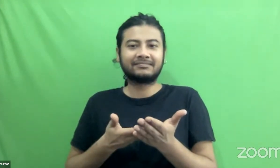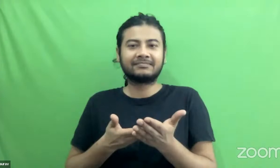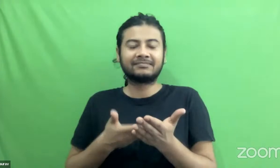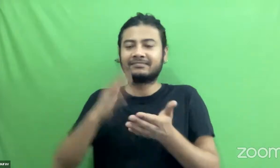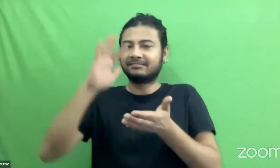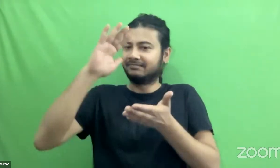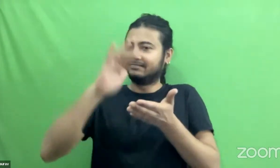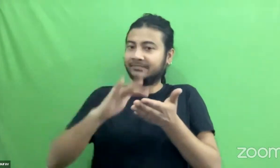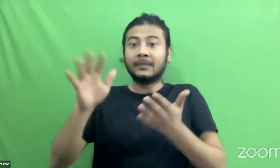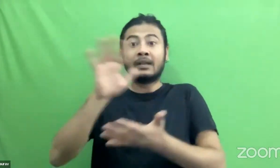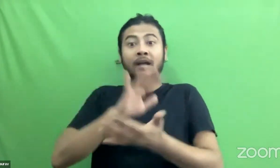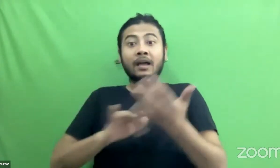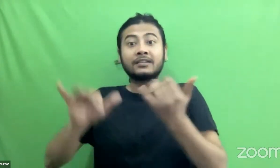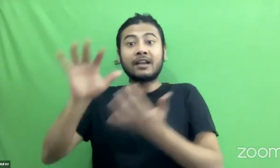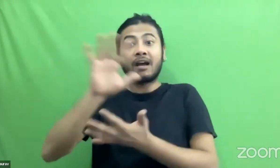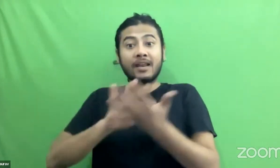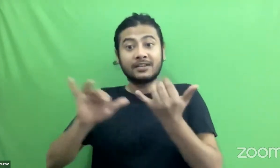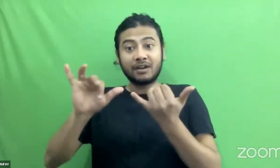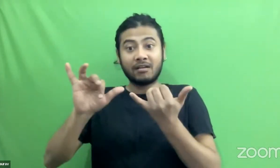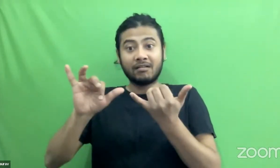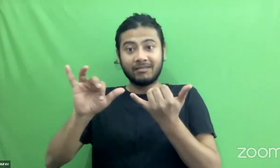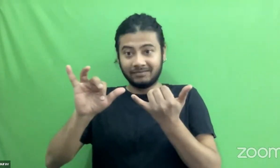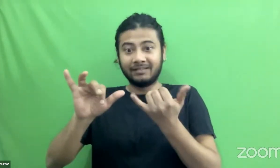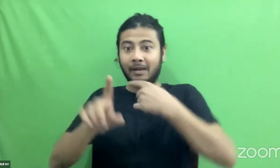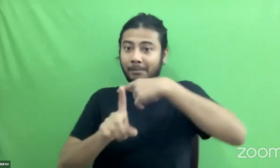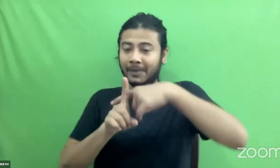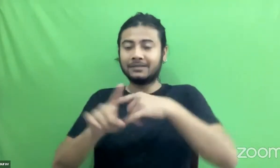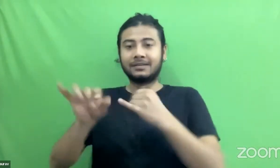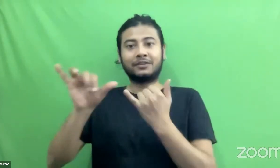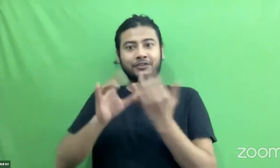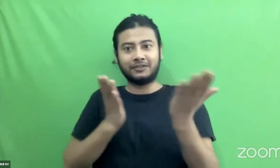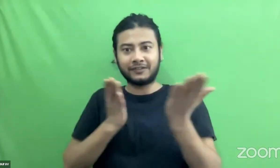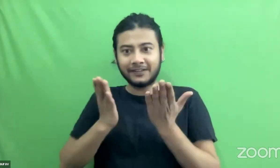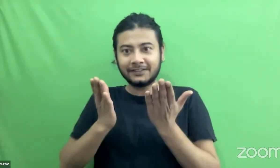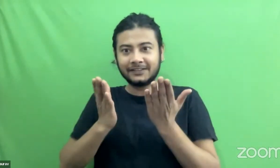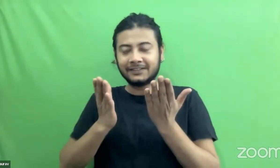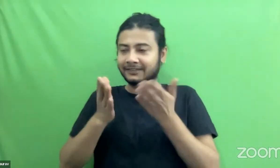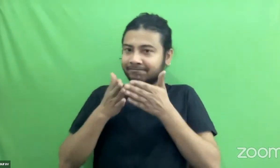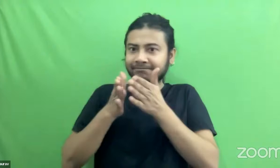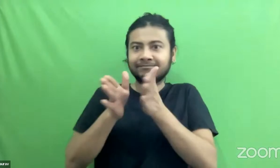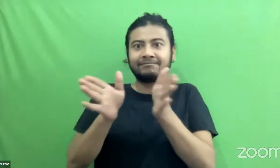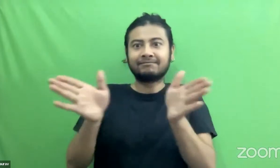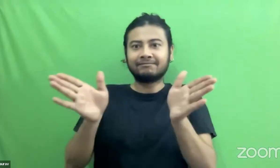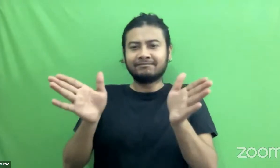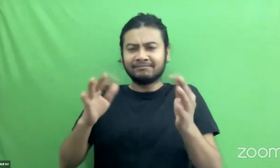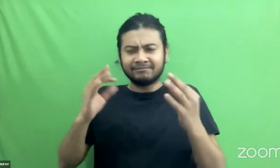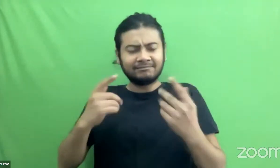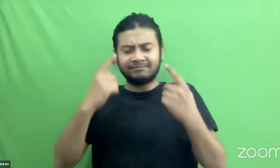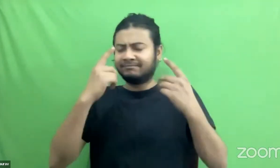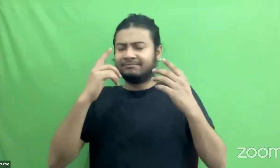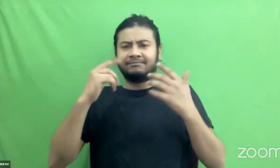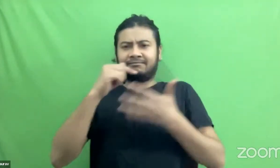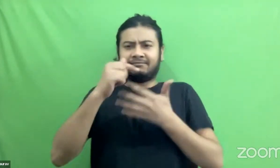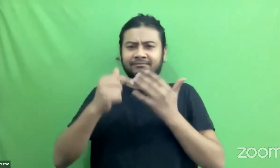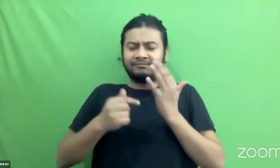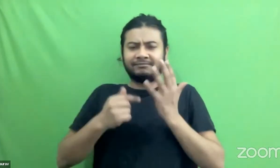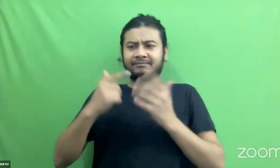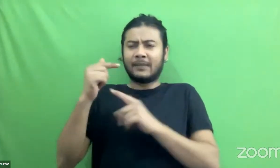not only it changes our karma, it also connects us to Krishna, and Krishna slowly